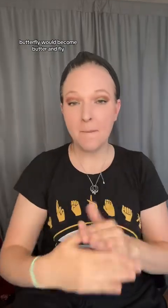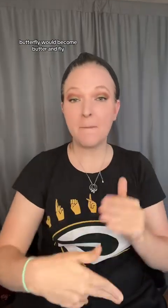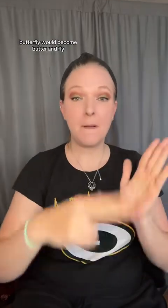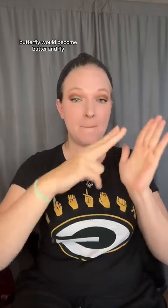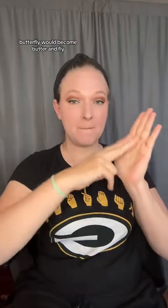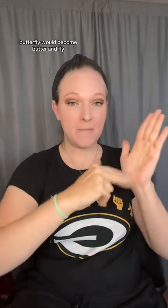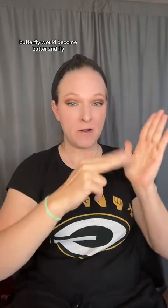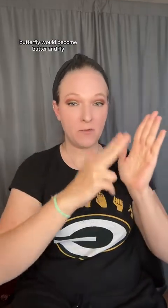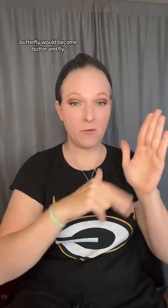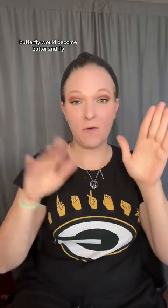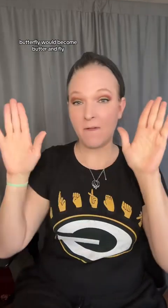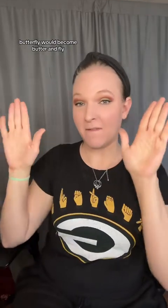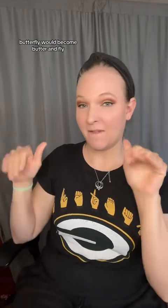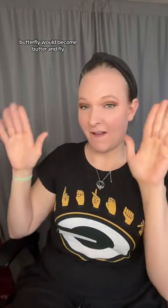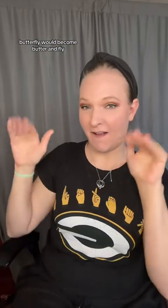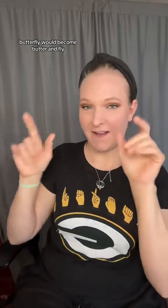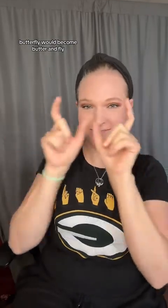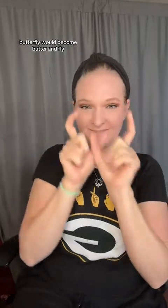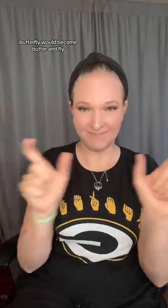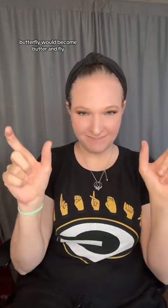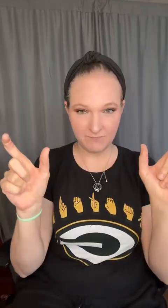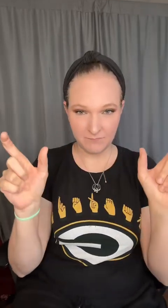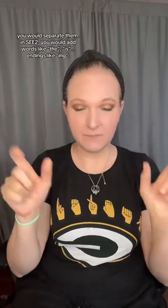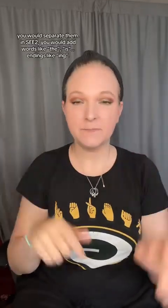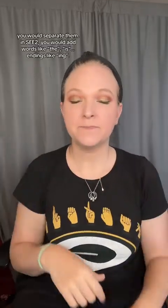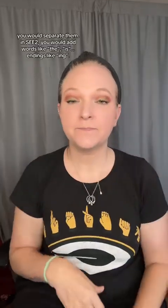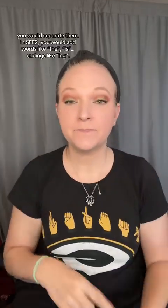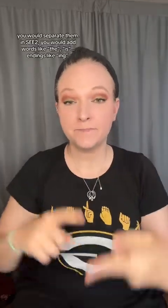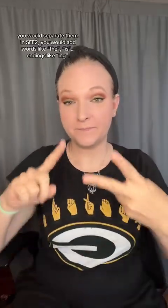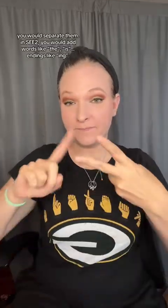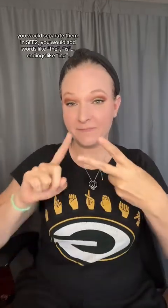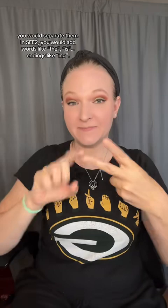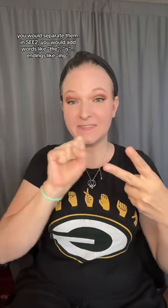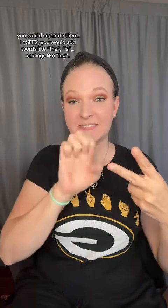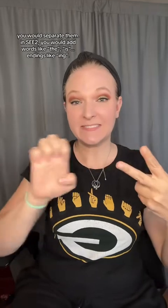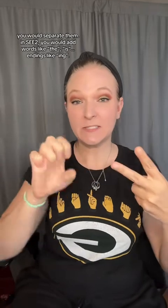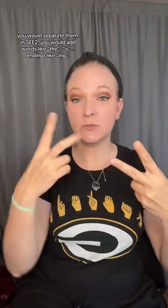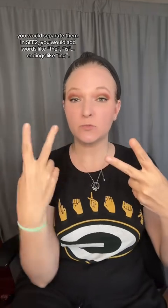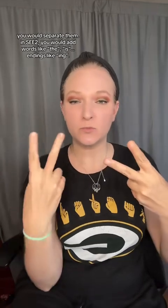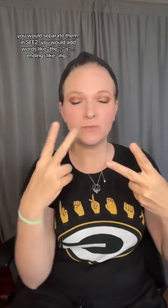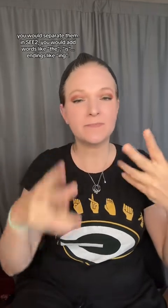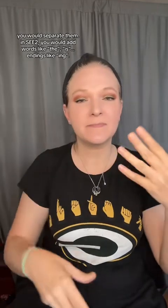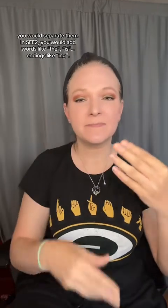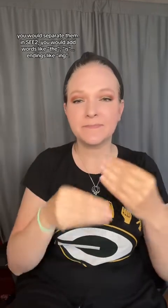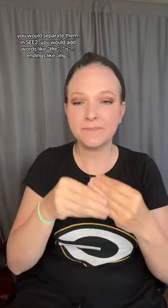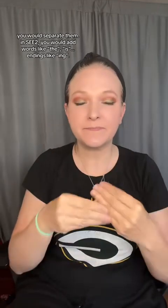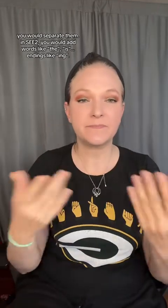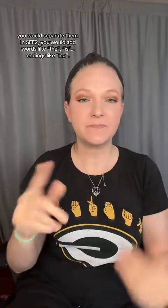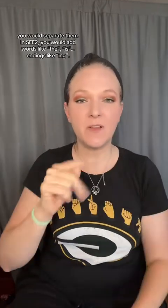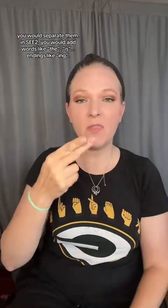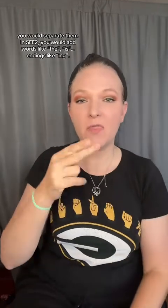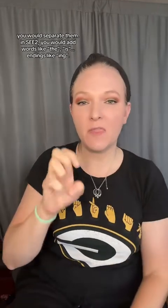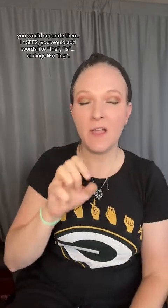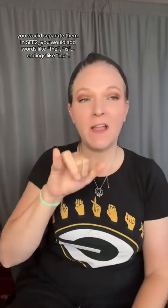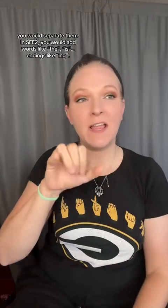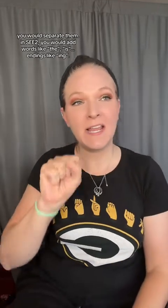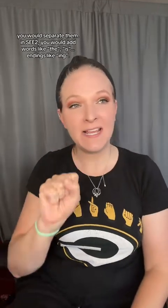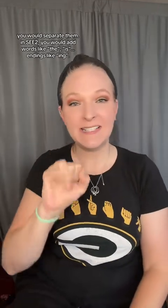become butter and fly. You would separate them. In C2, you would add words like